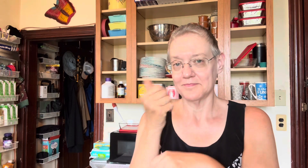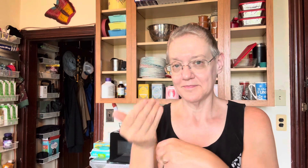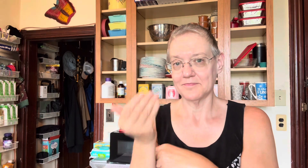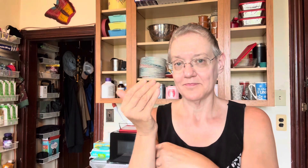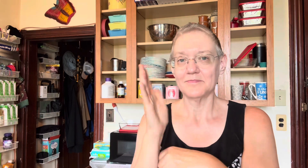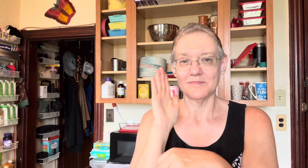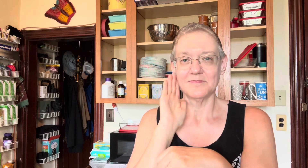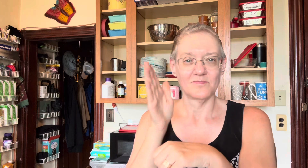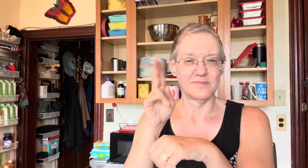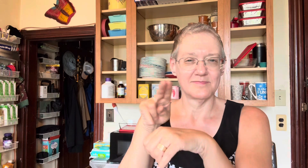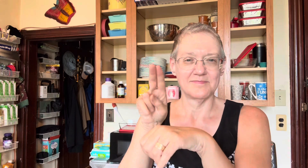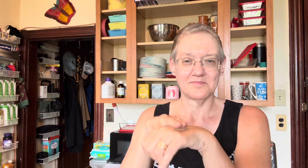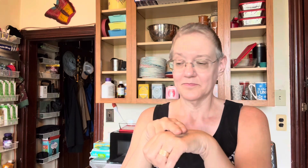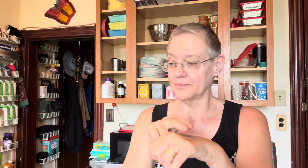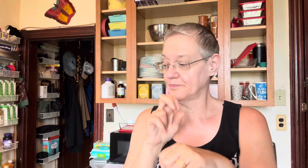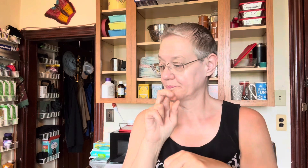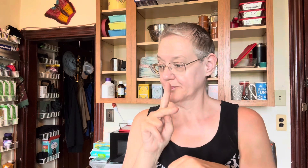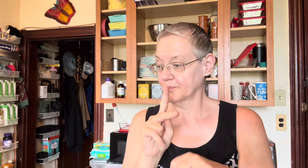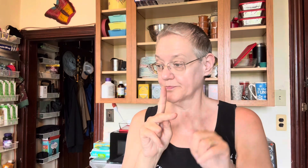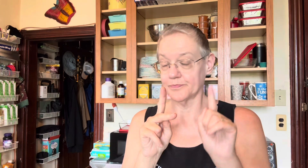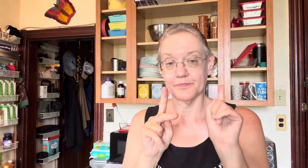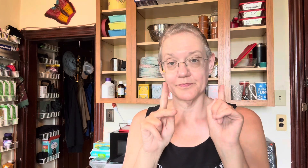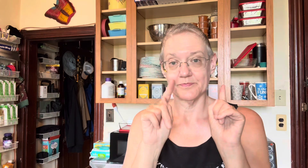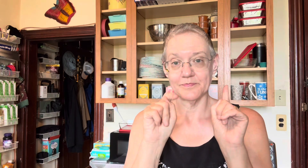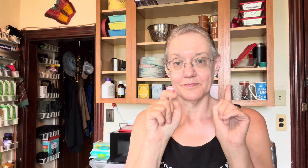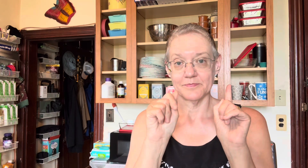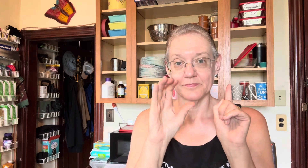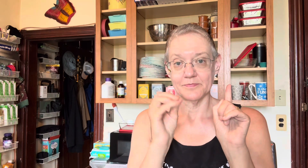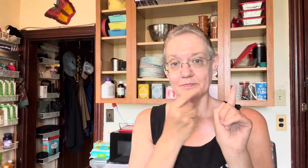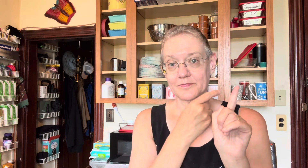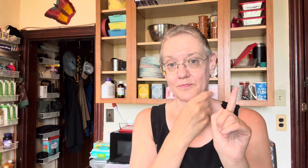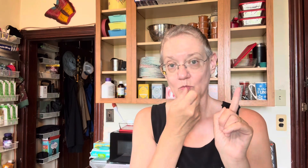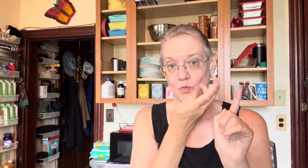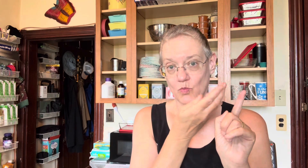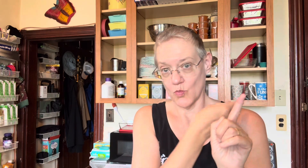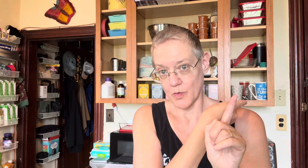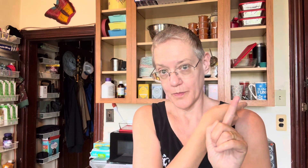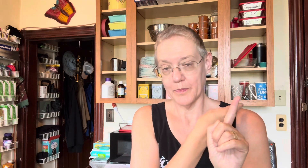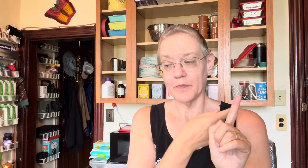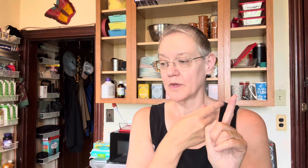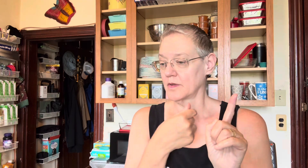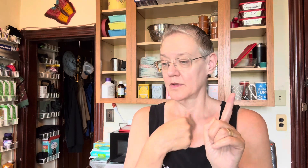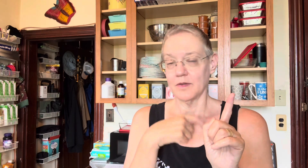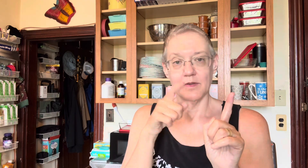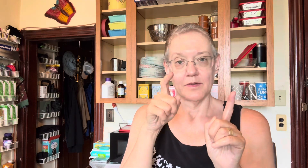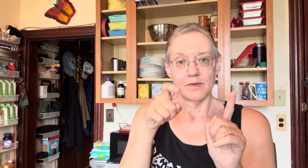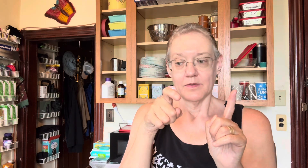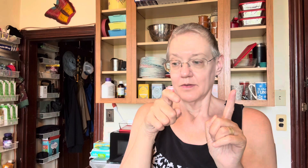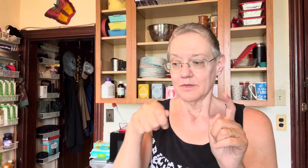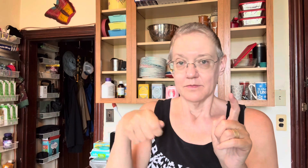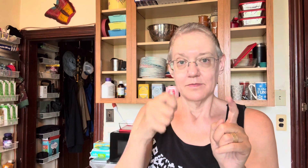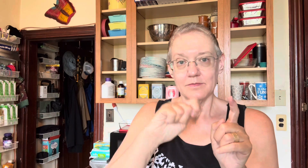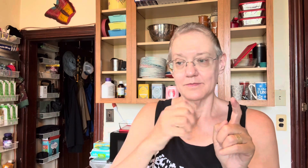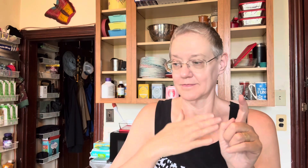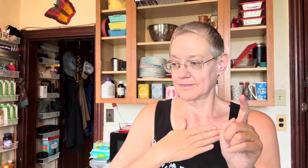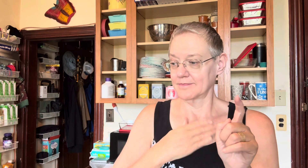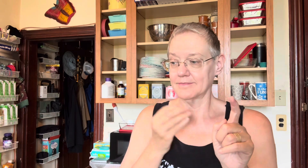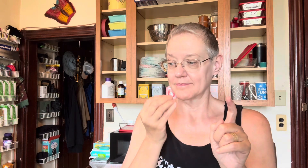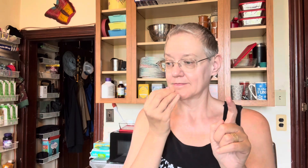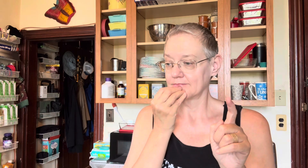Before dinner, it'll be better, and by tomorrow morning, it'll be normal. Taco's going to stay warm in the toaster oven, and I need to